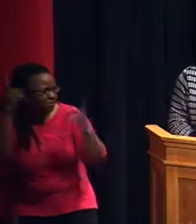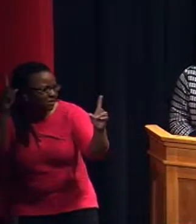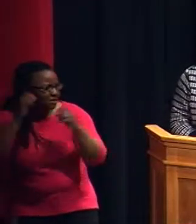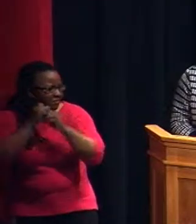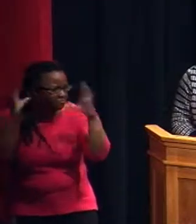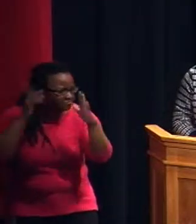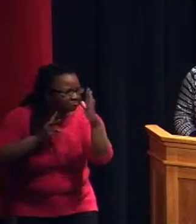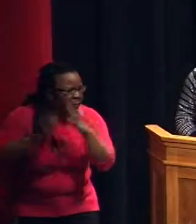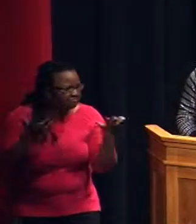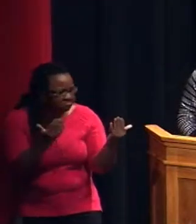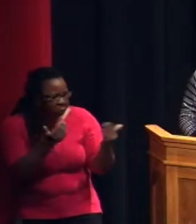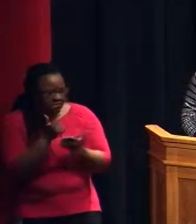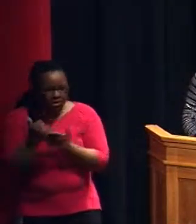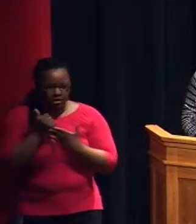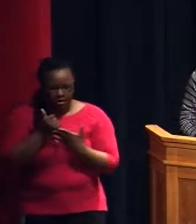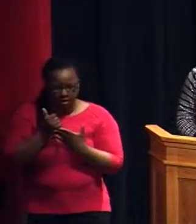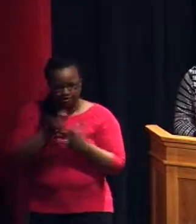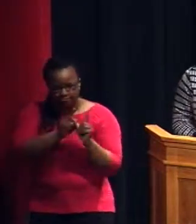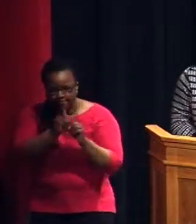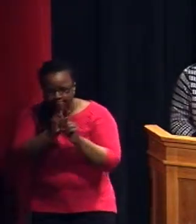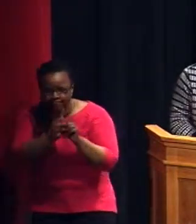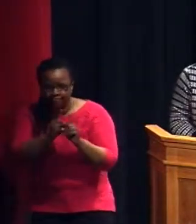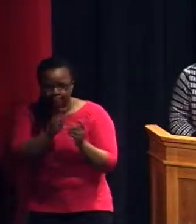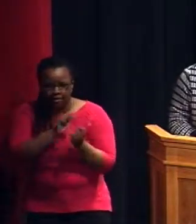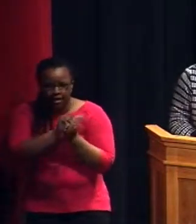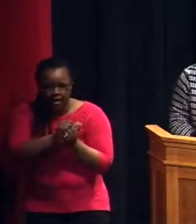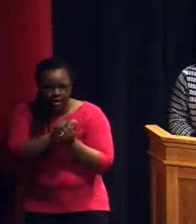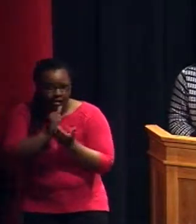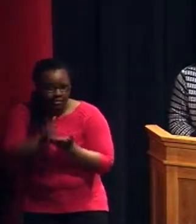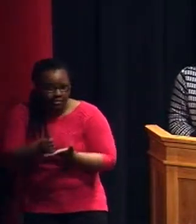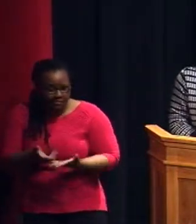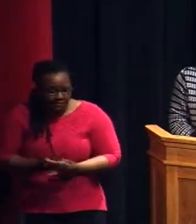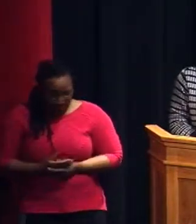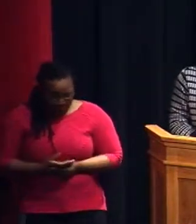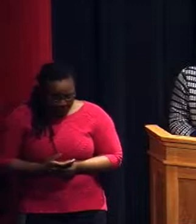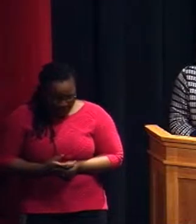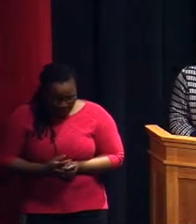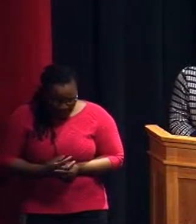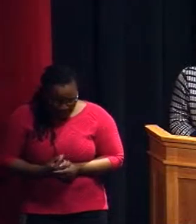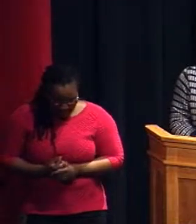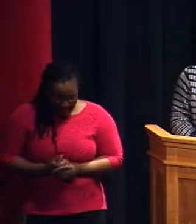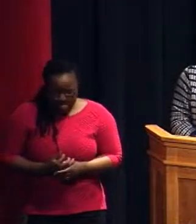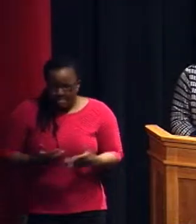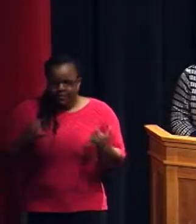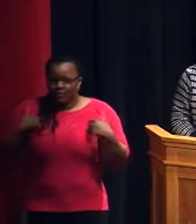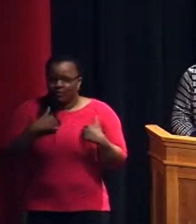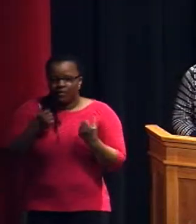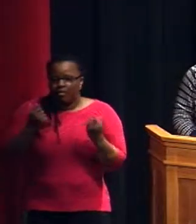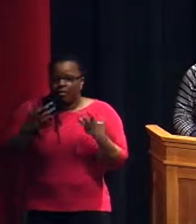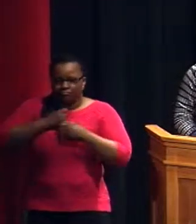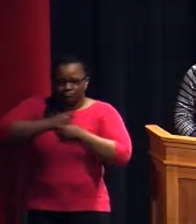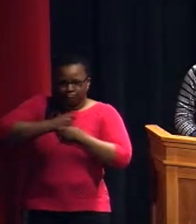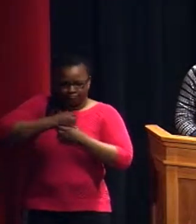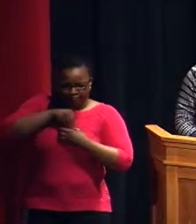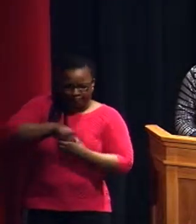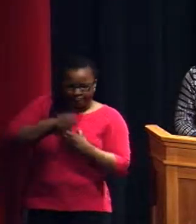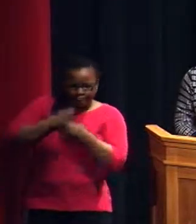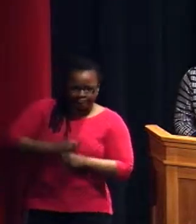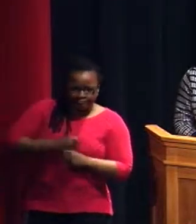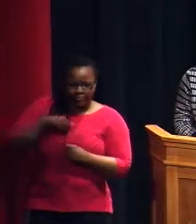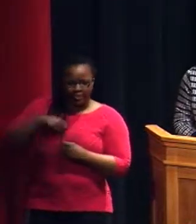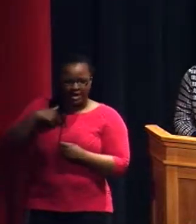the greatness that you have. I mean, a lot of us are born blessed with talent,